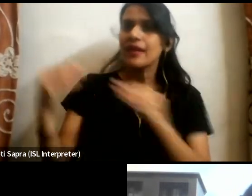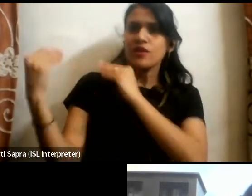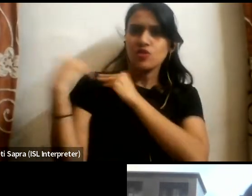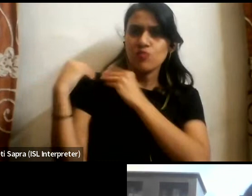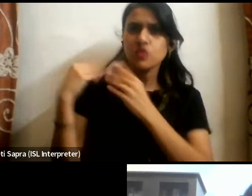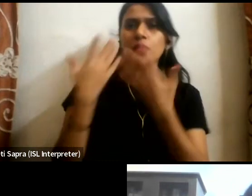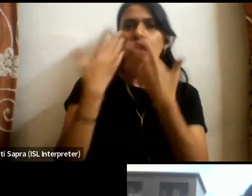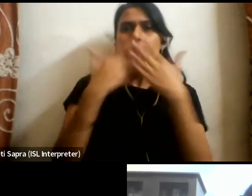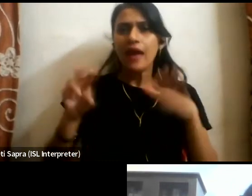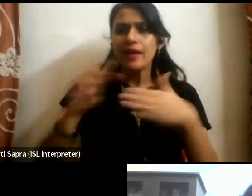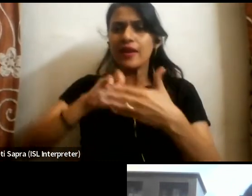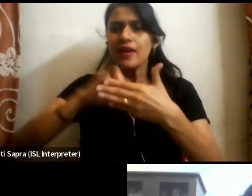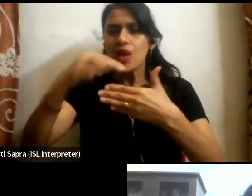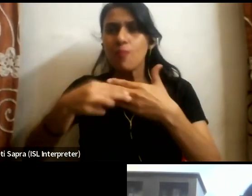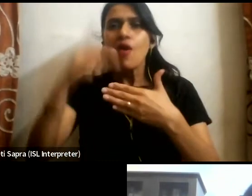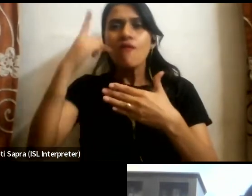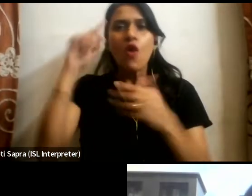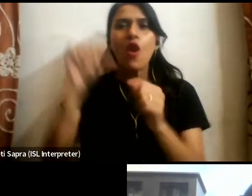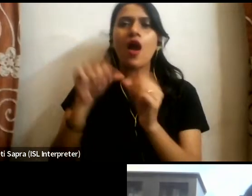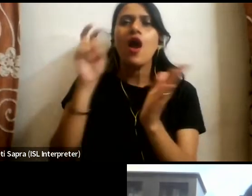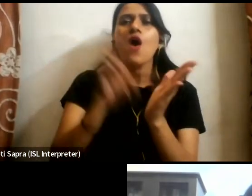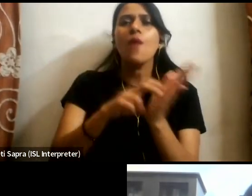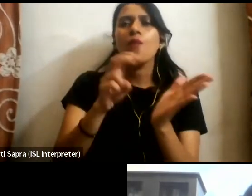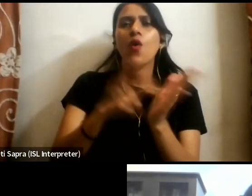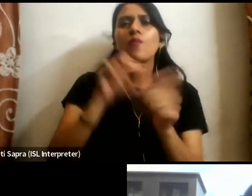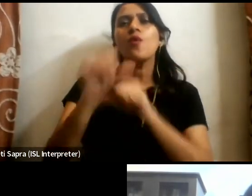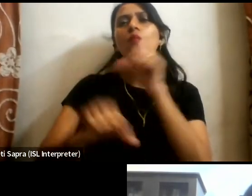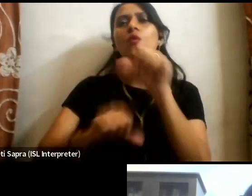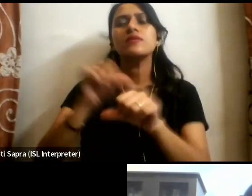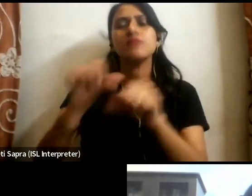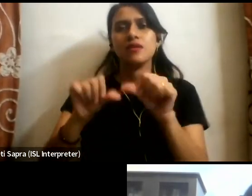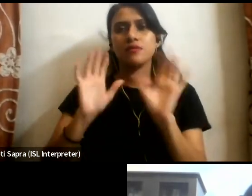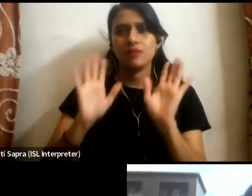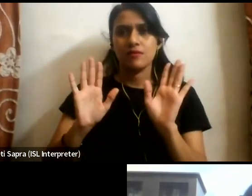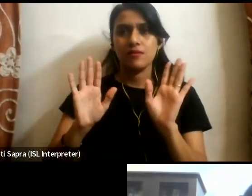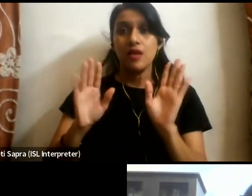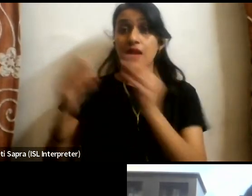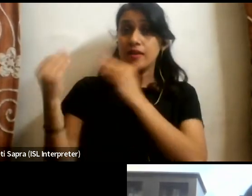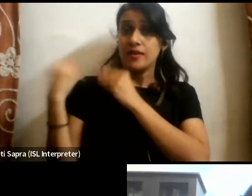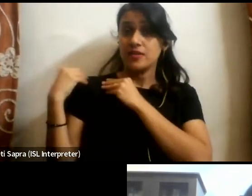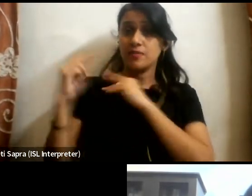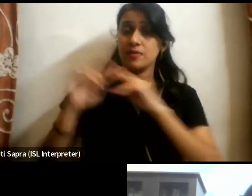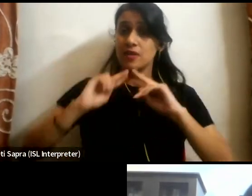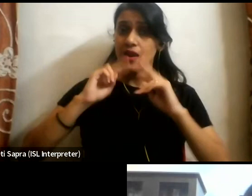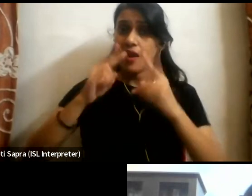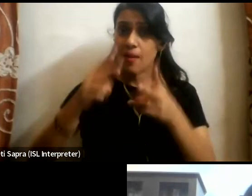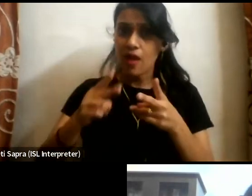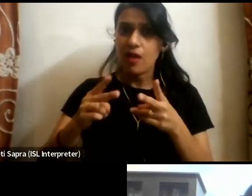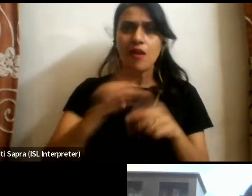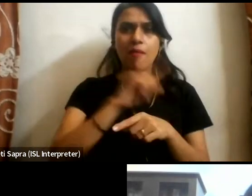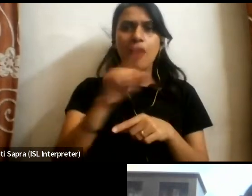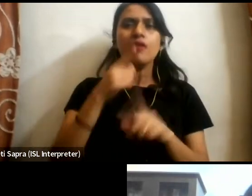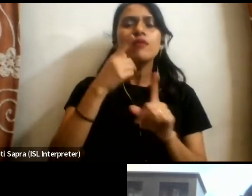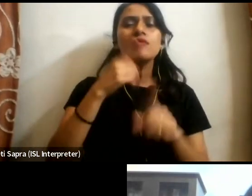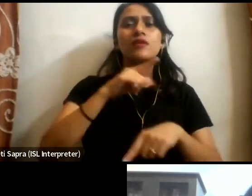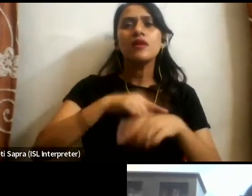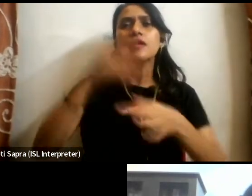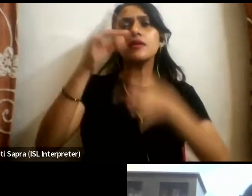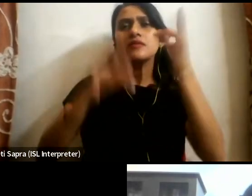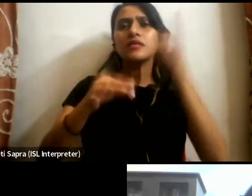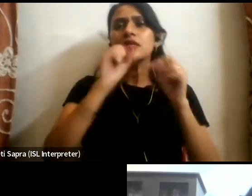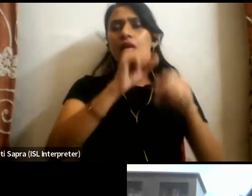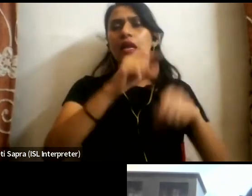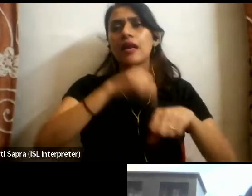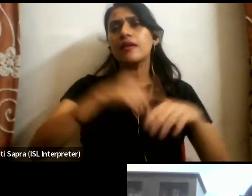in the appointments process, seems incredibly bizarre, but that's been the tenor of the judicial discourse, at